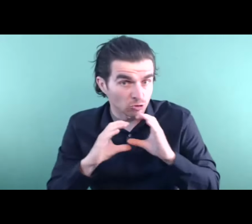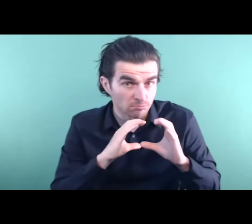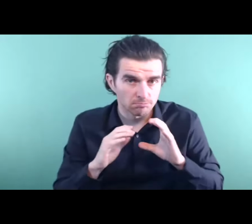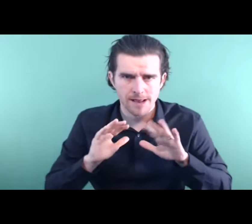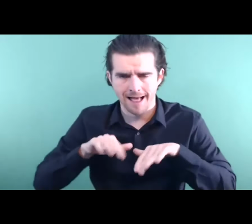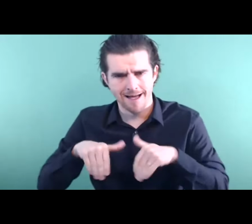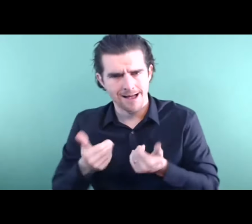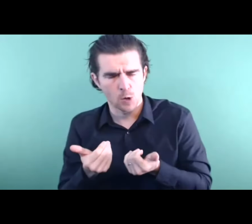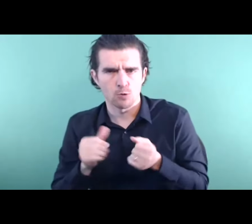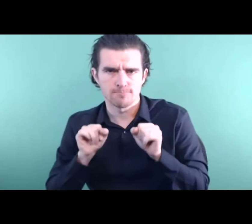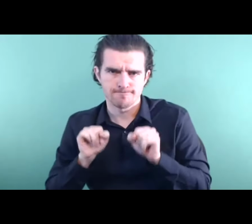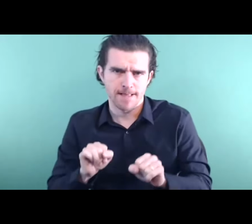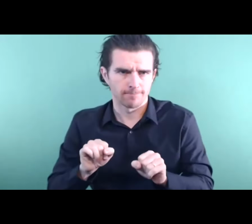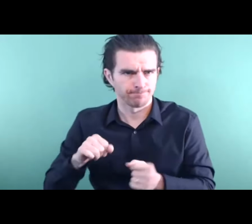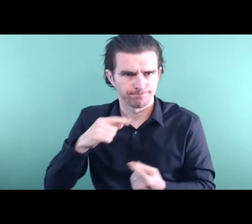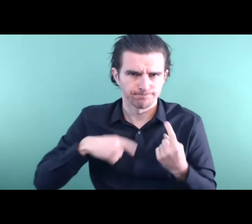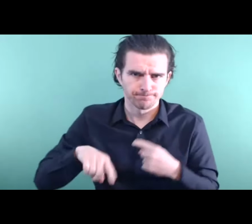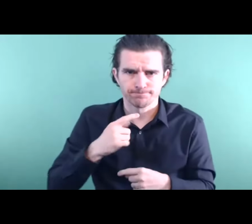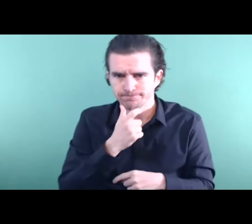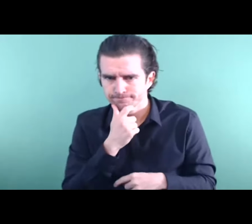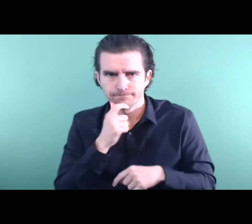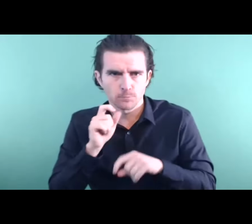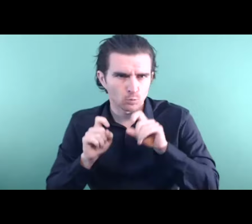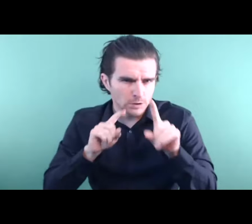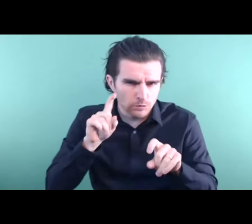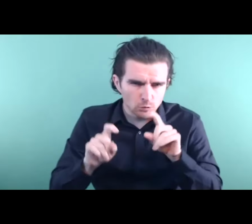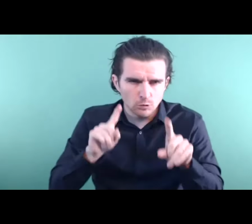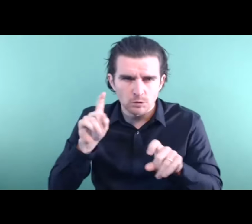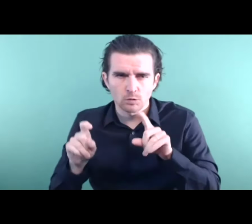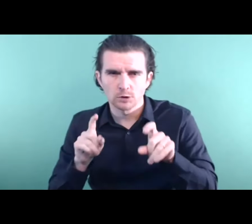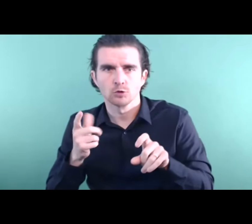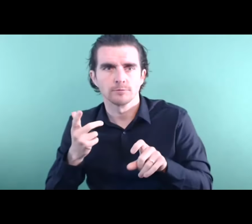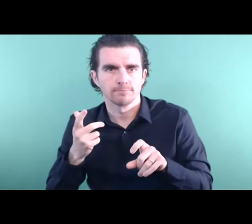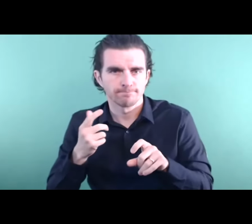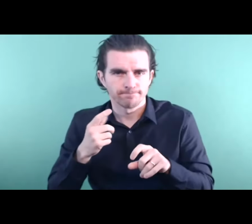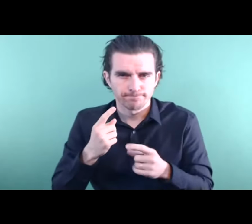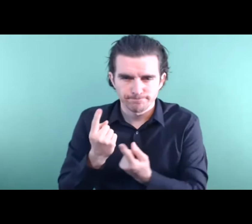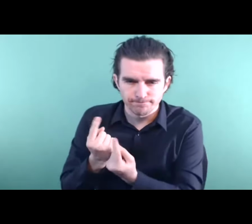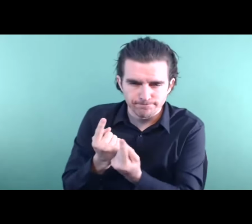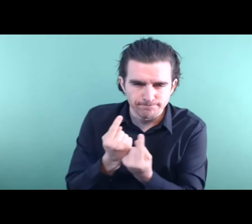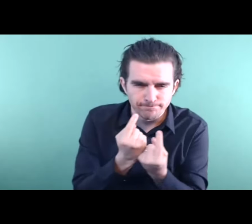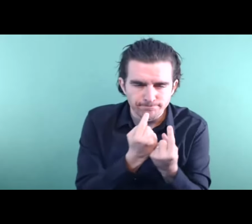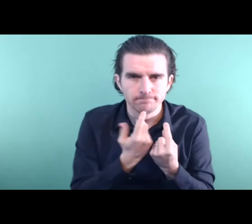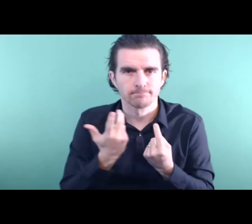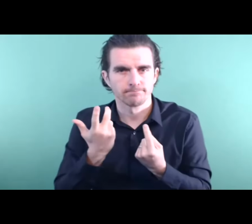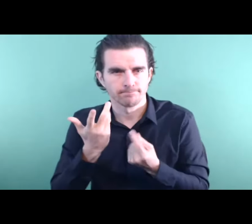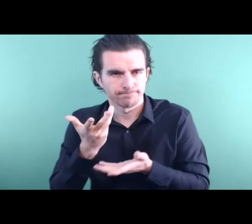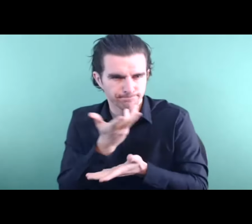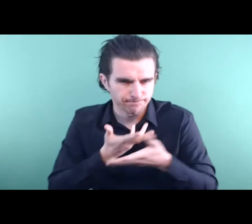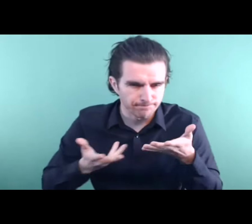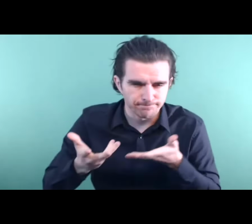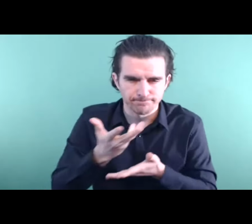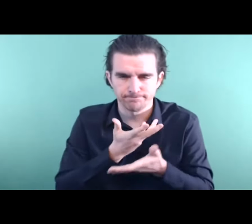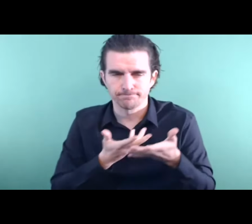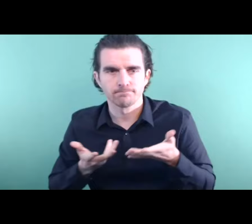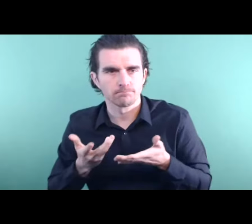that are coming through, you know, into our deliberations. But I think if there's no more contributions, Eleanor, I don't know if you want